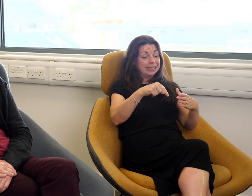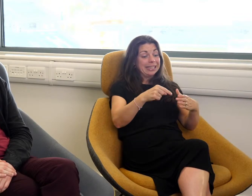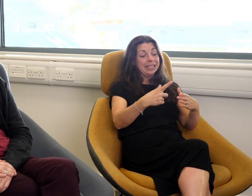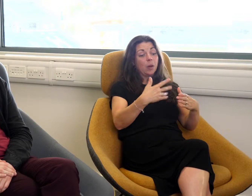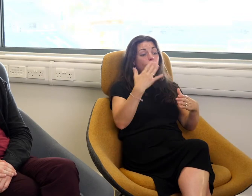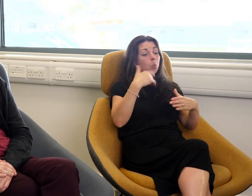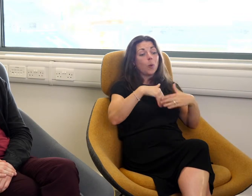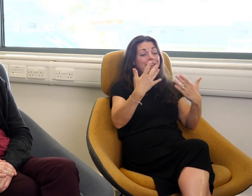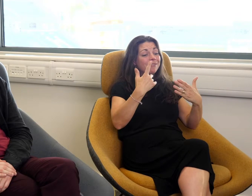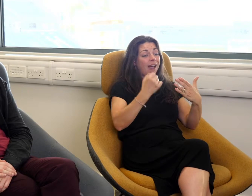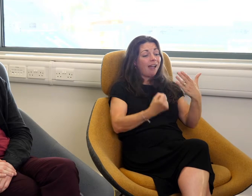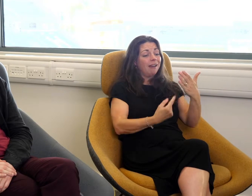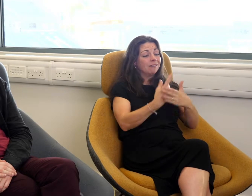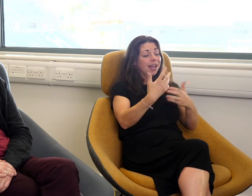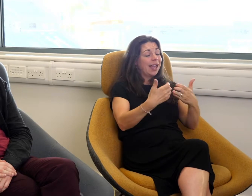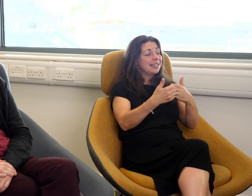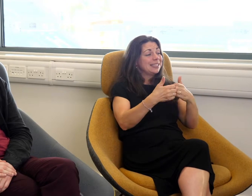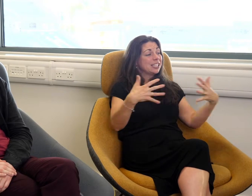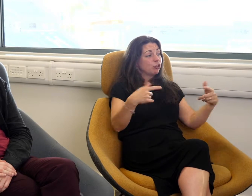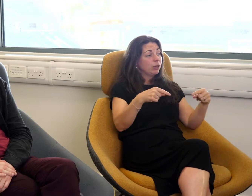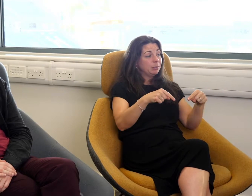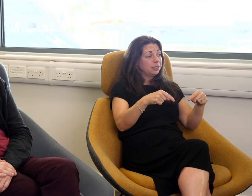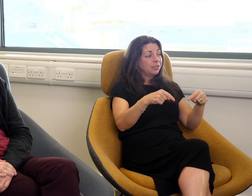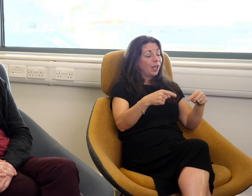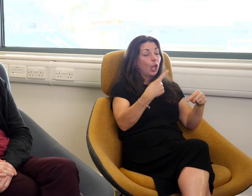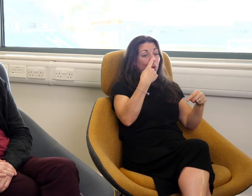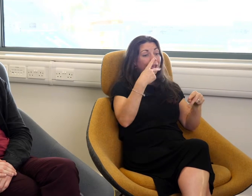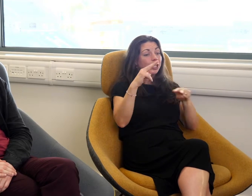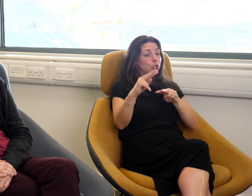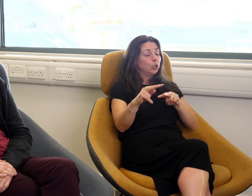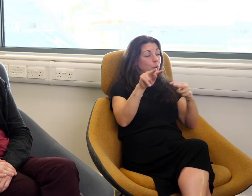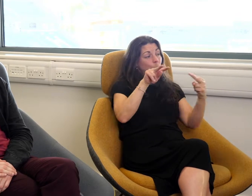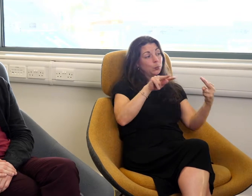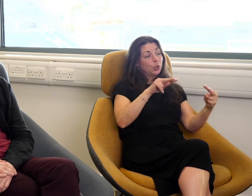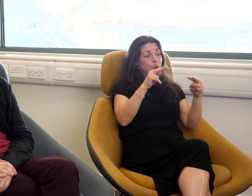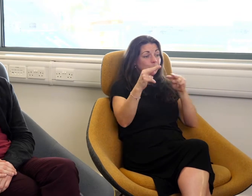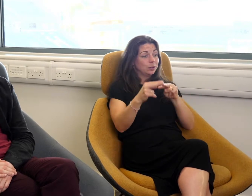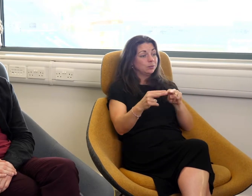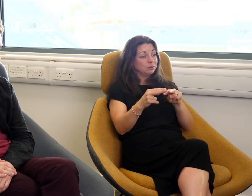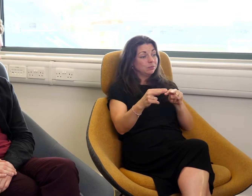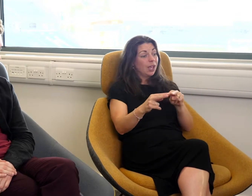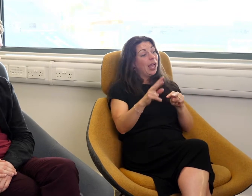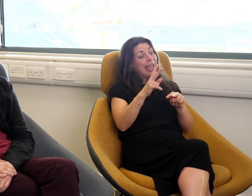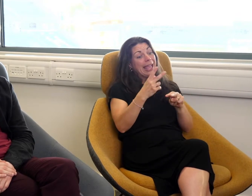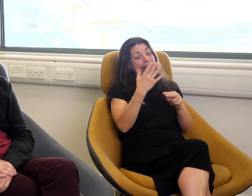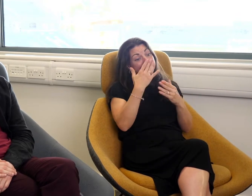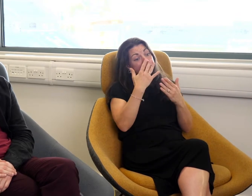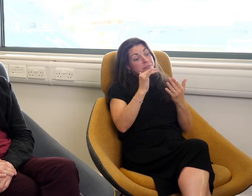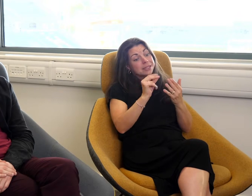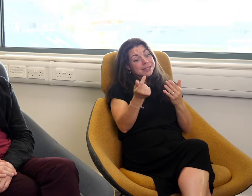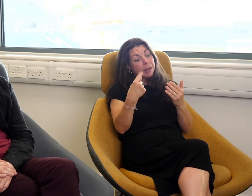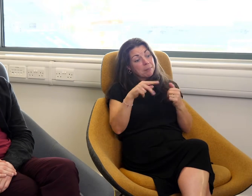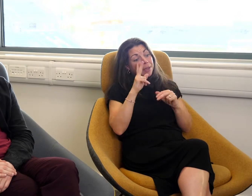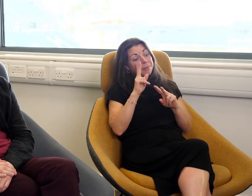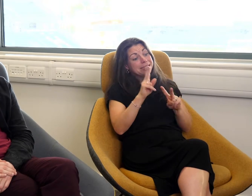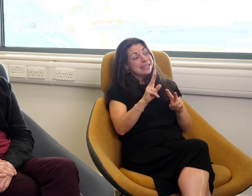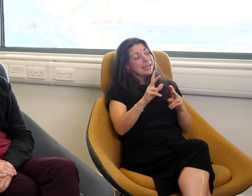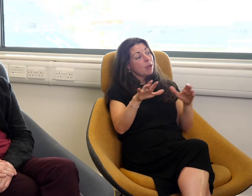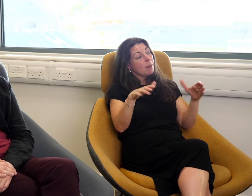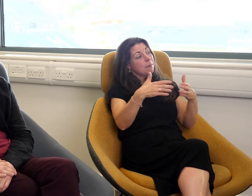it can be looked at in two ways. It can be portrayed as either the party is divided, or it can be seen more